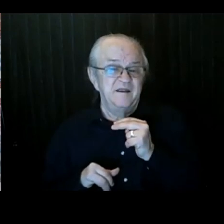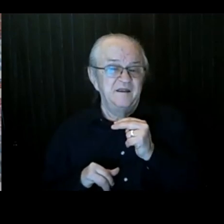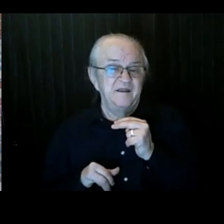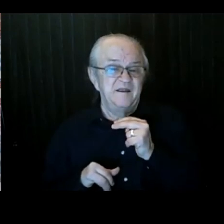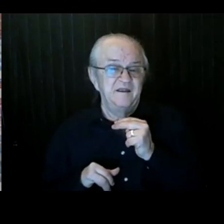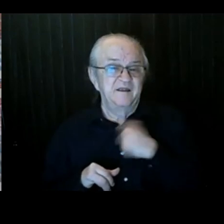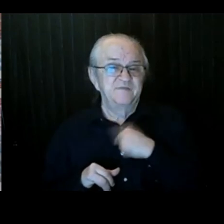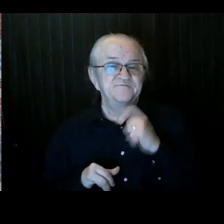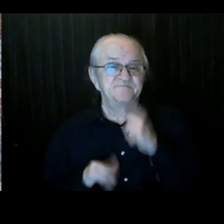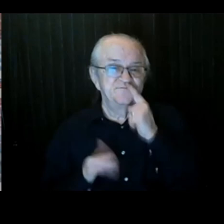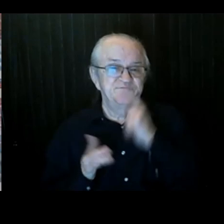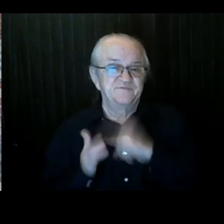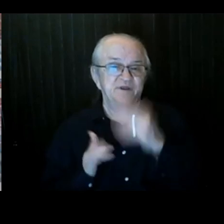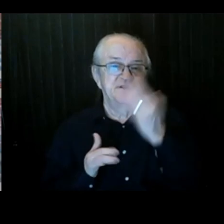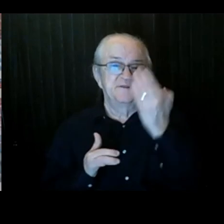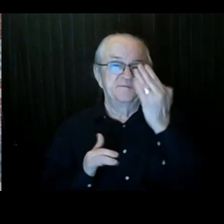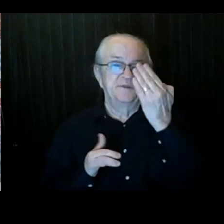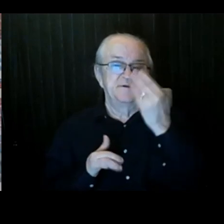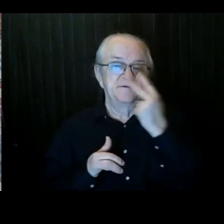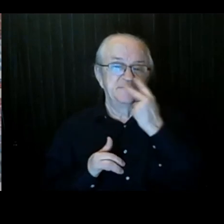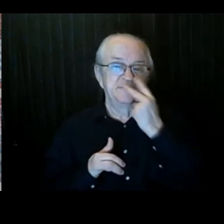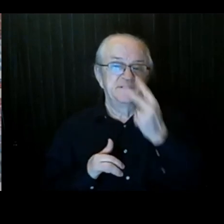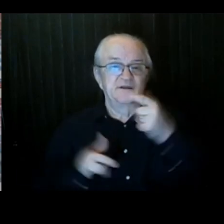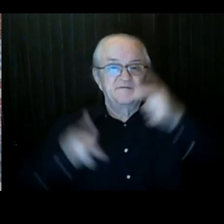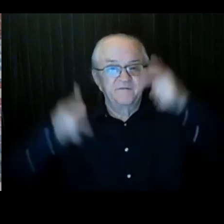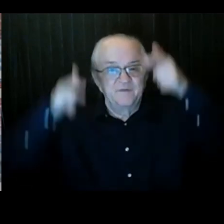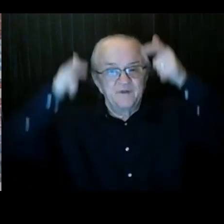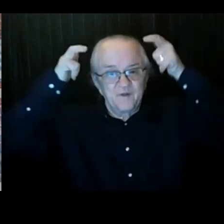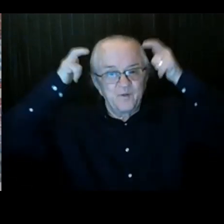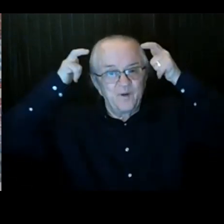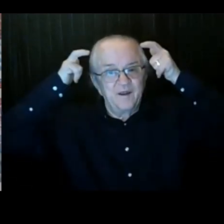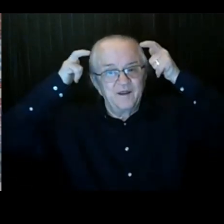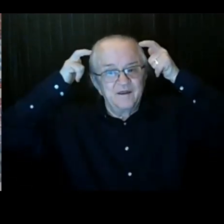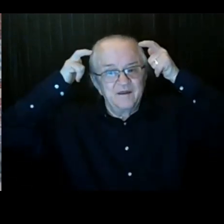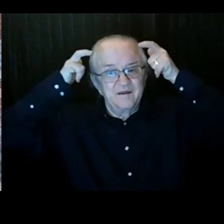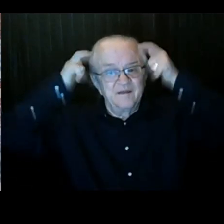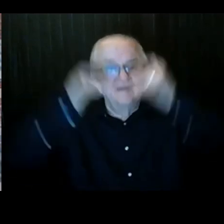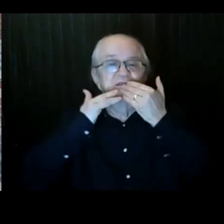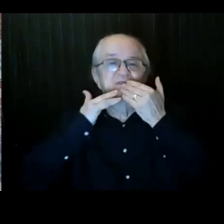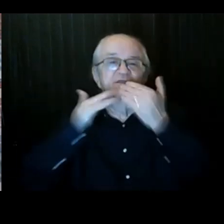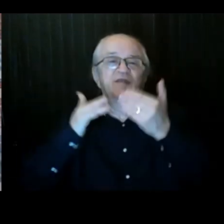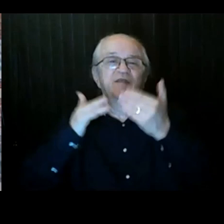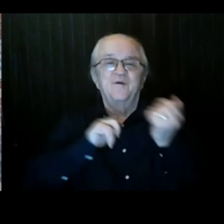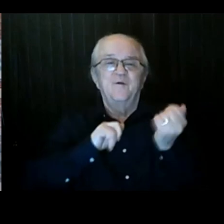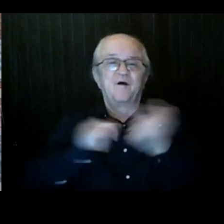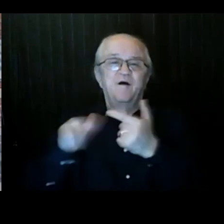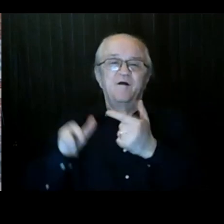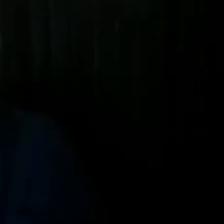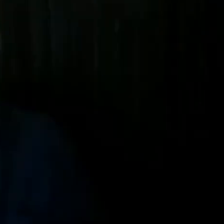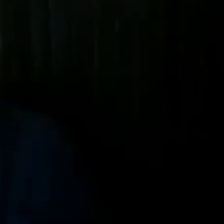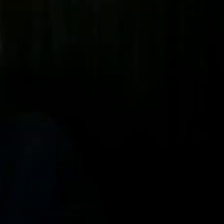I should have checked the mirror at that moment to see if there was a crown on my head. Thank you all very much. Sheila, back